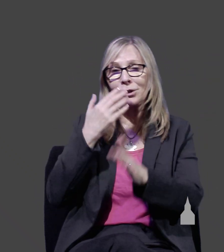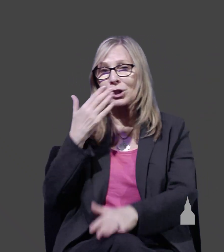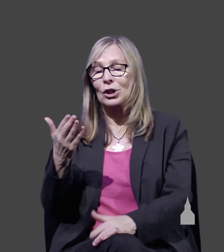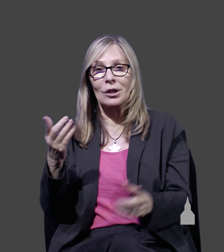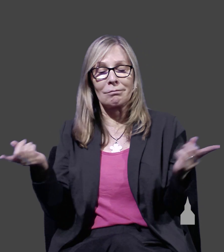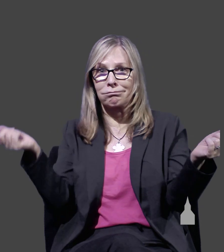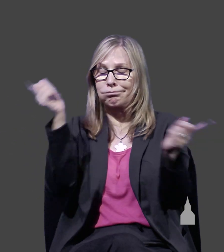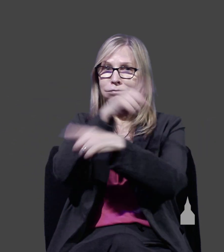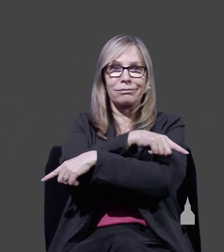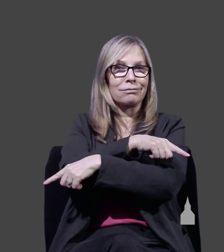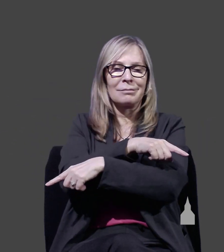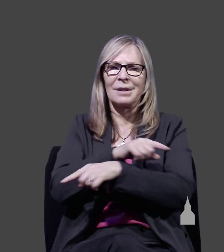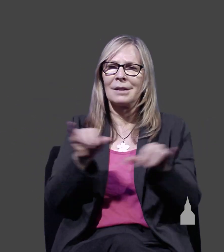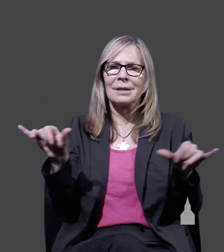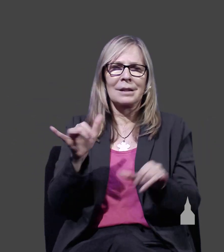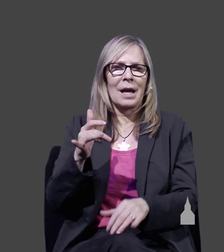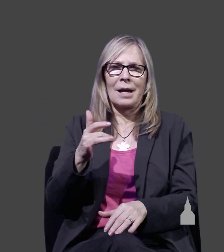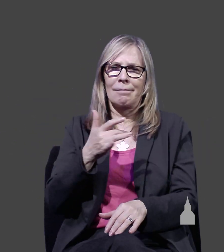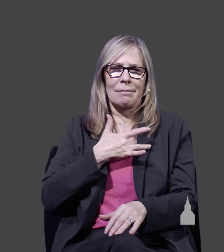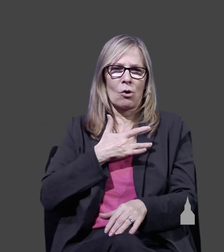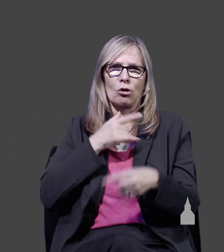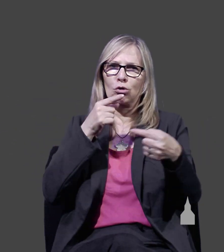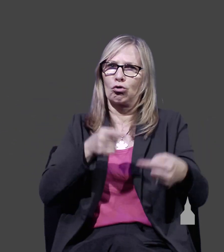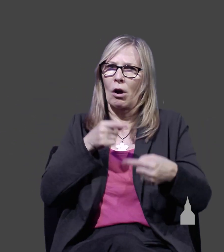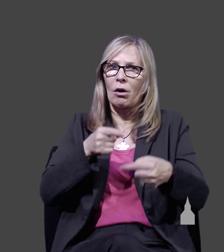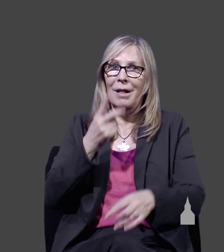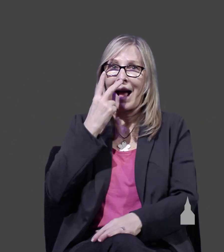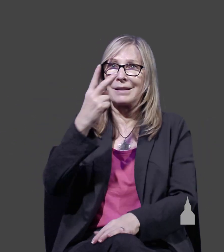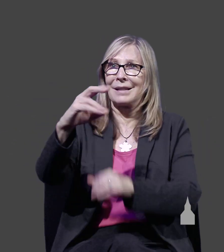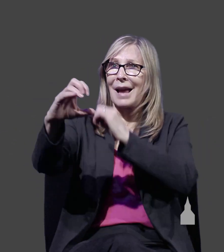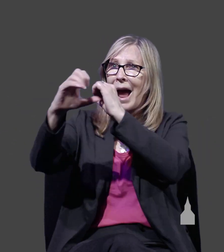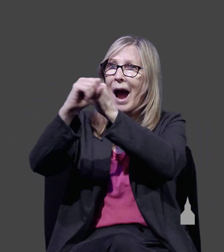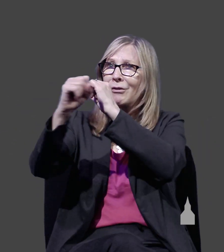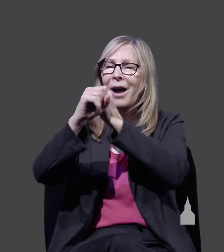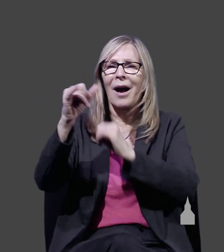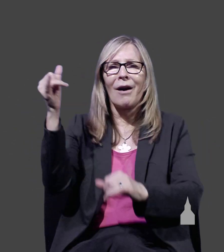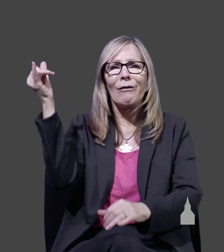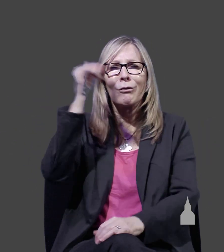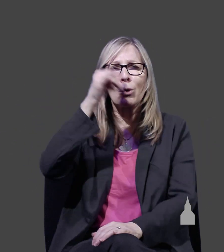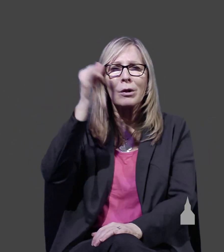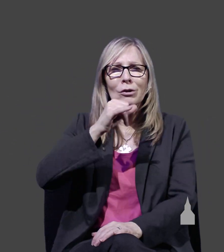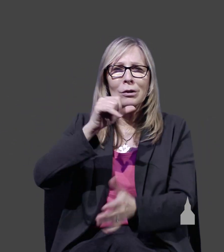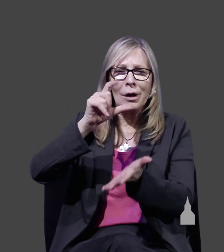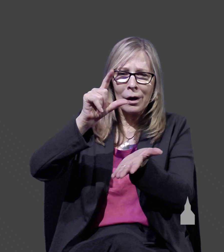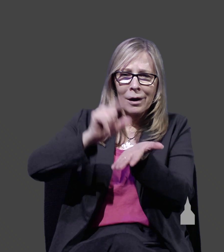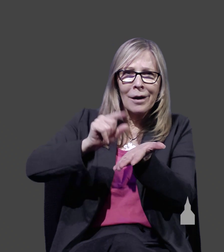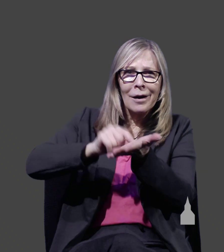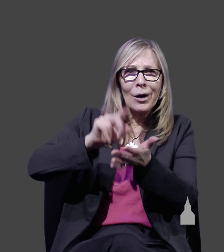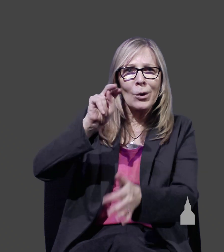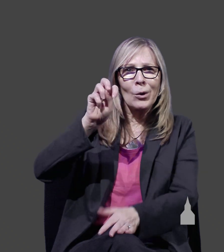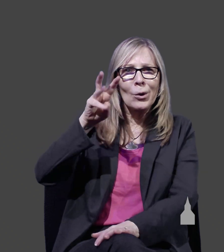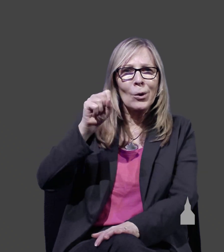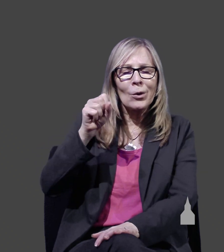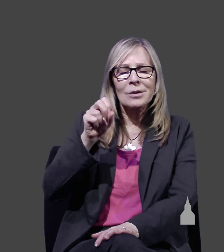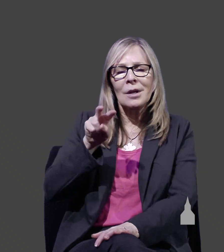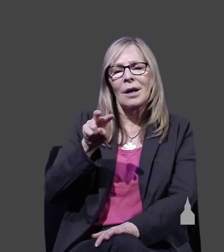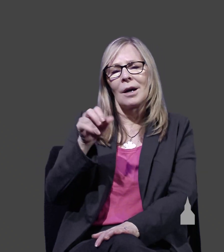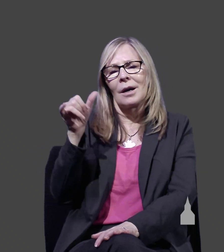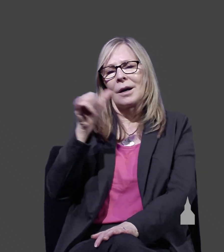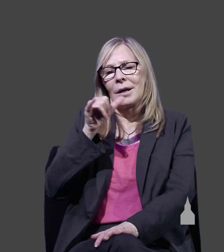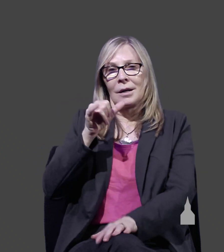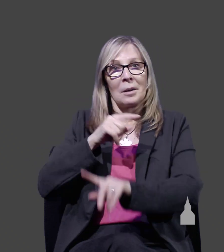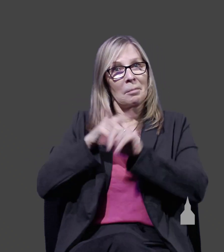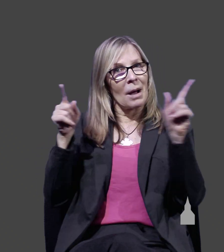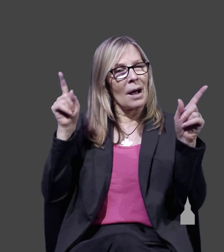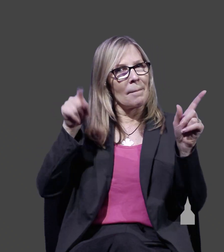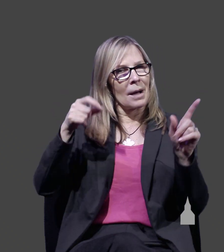I have the same struggle in my heart when I see advertisements and all kinds of foolishness and news articles. But we